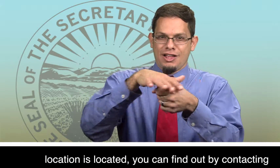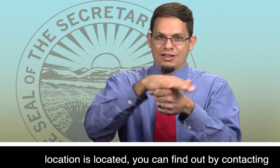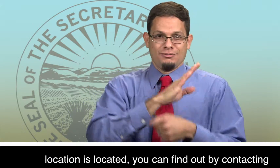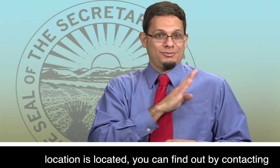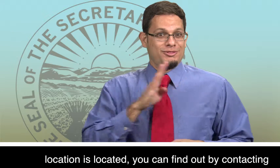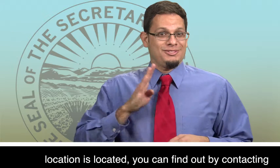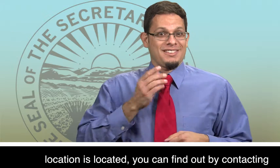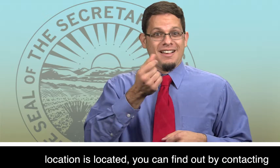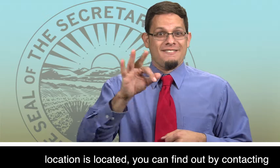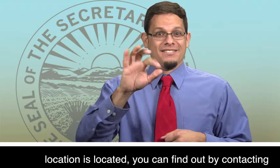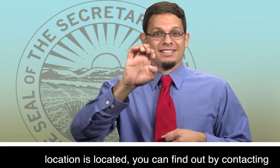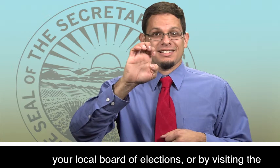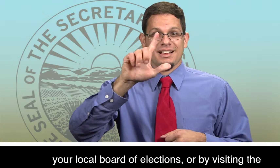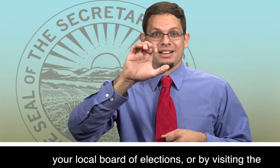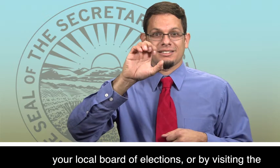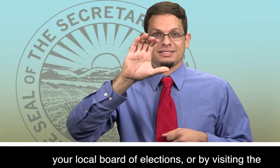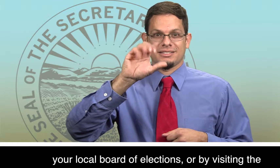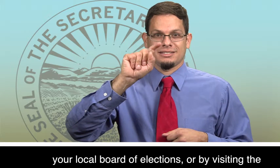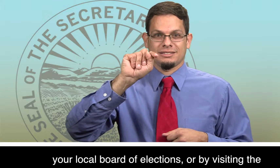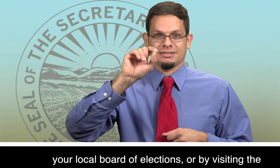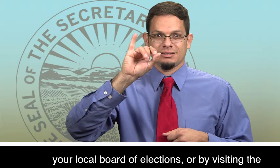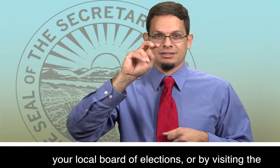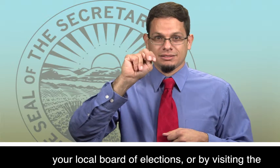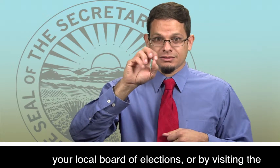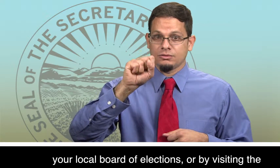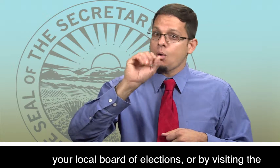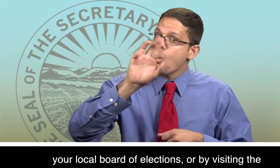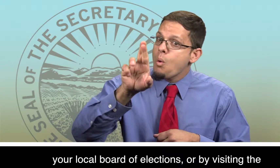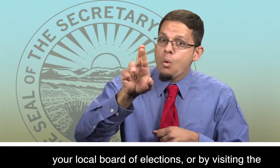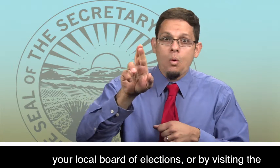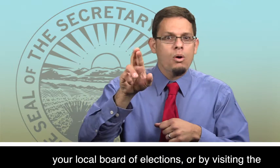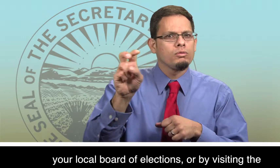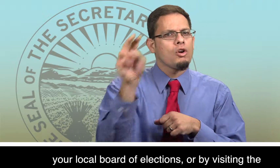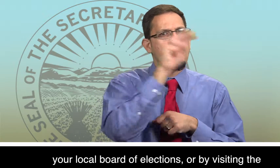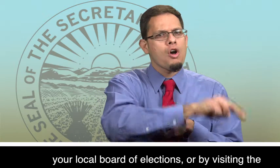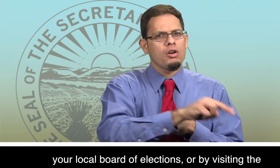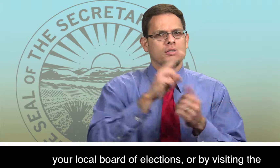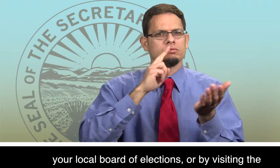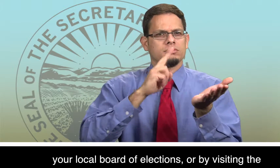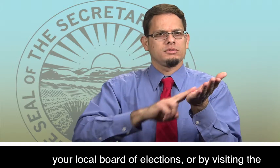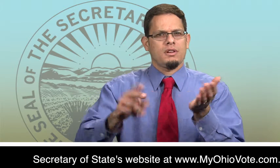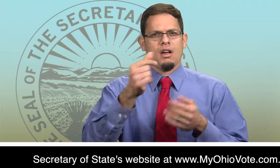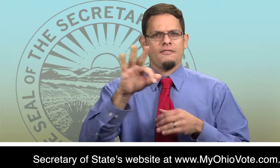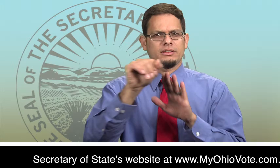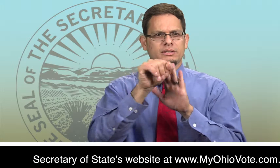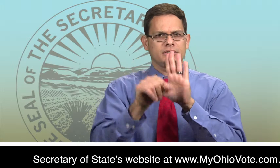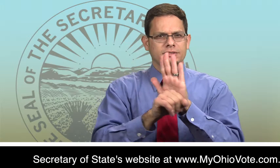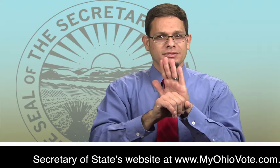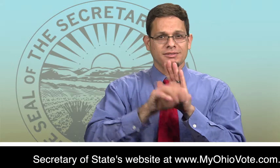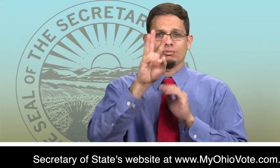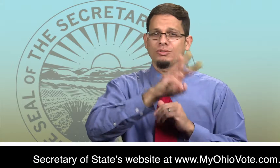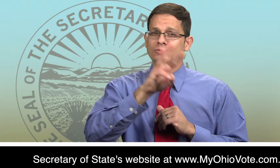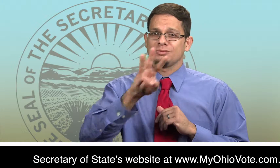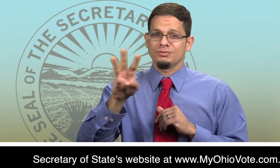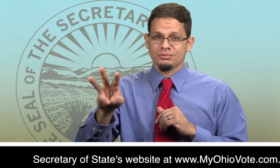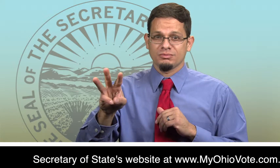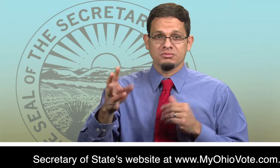you can find out by contacting your local Board of Elections or by visiting the Secretary of